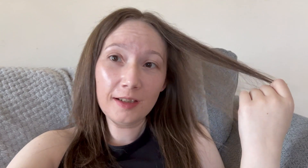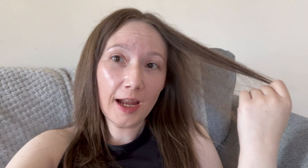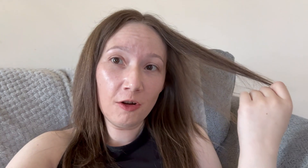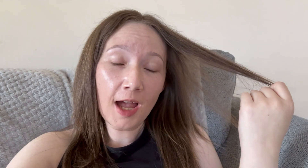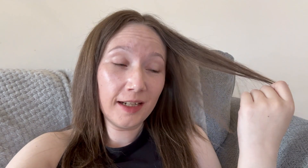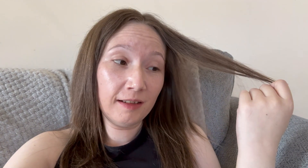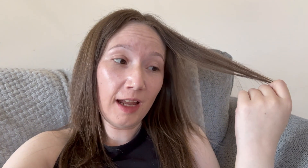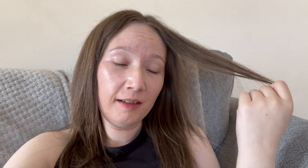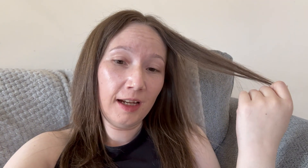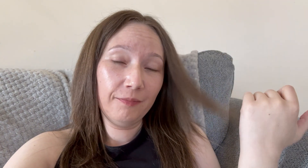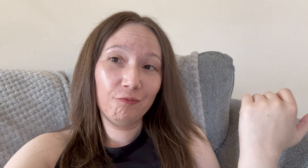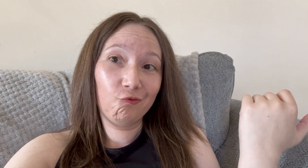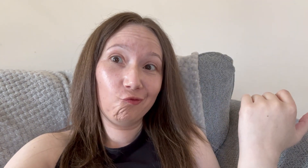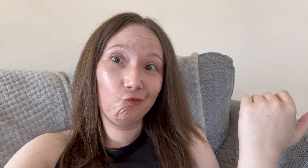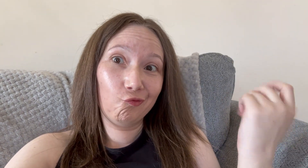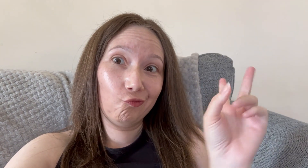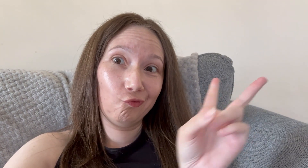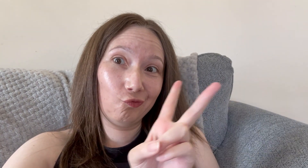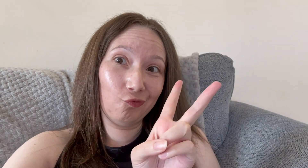Sarah style, I didn't end it.